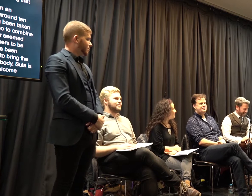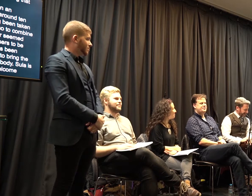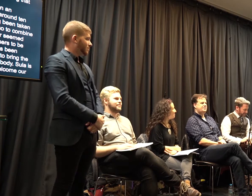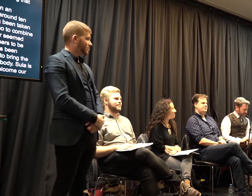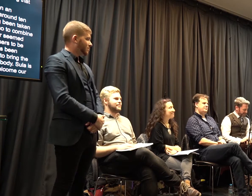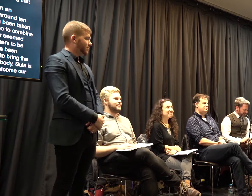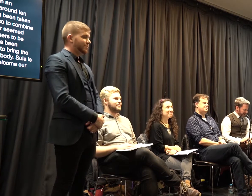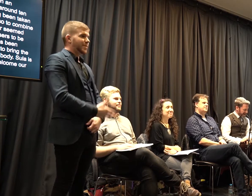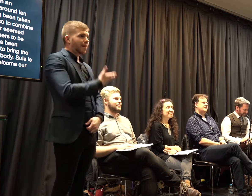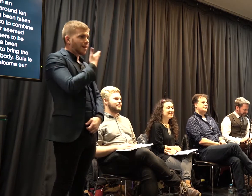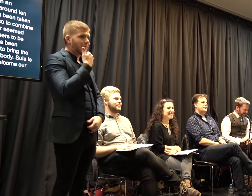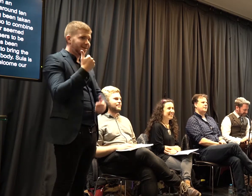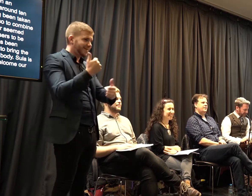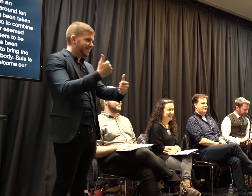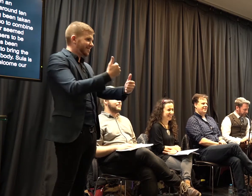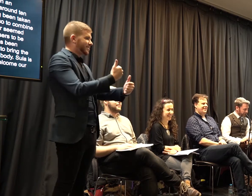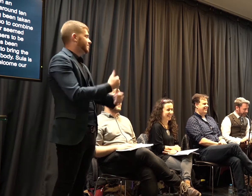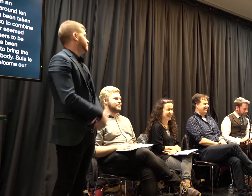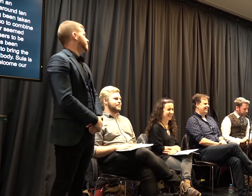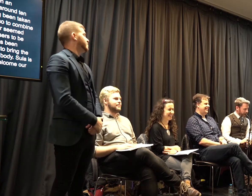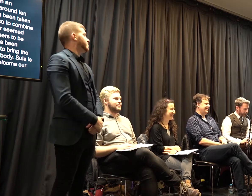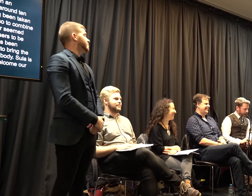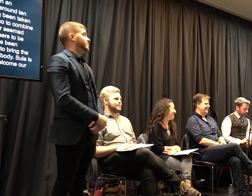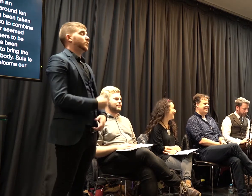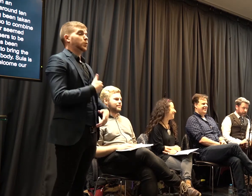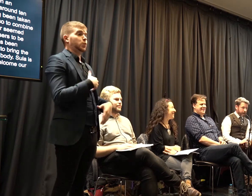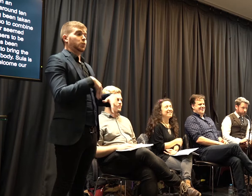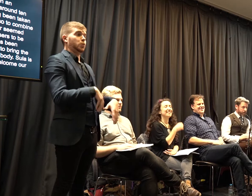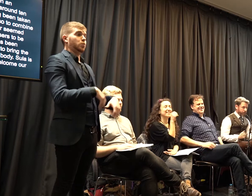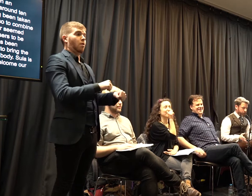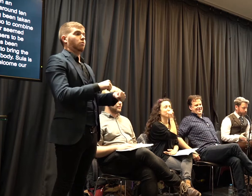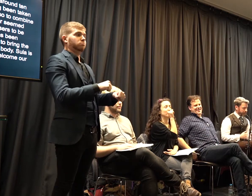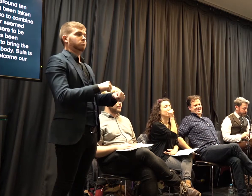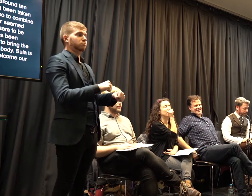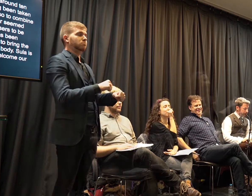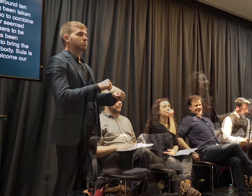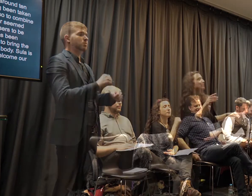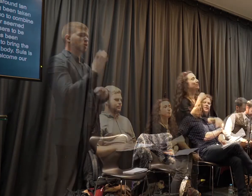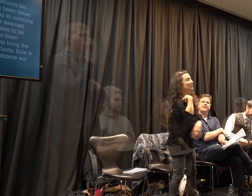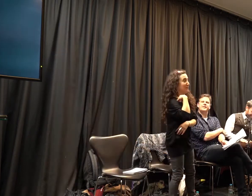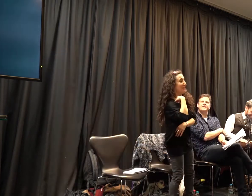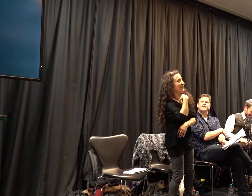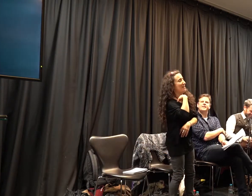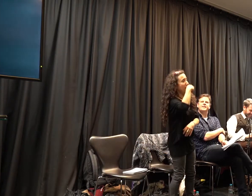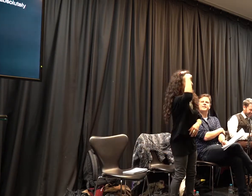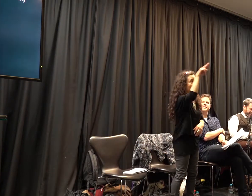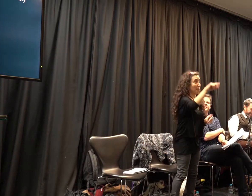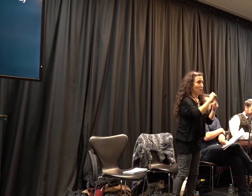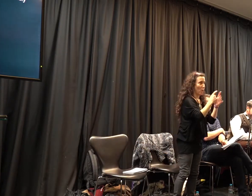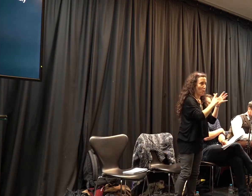Lovely cricket-like applause there. So to begin with, we're going to have the short presentations. Thank